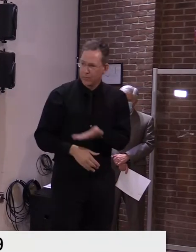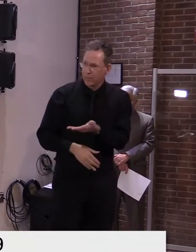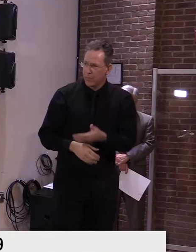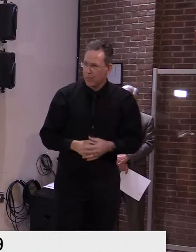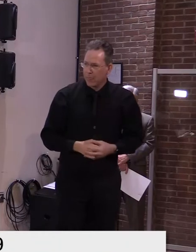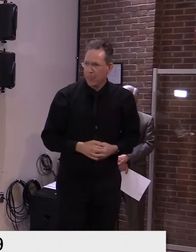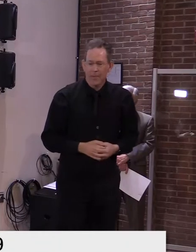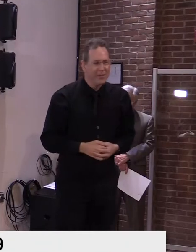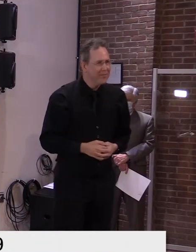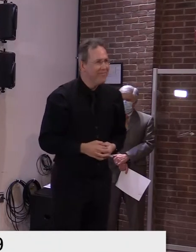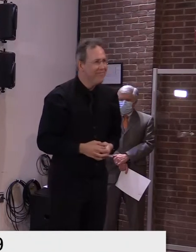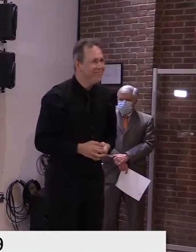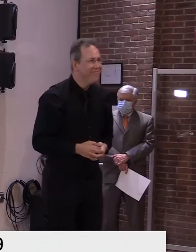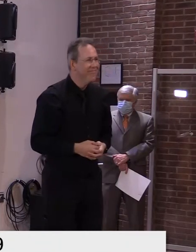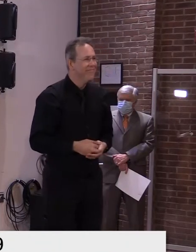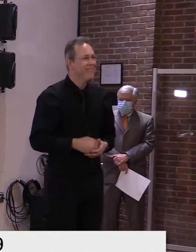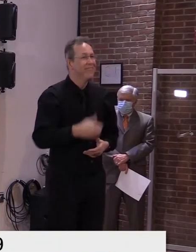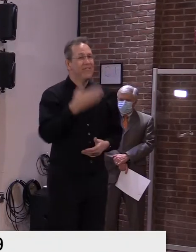Thank you, Governor.